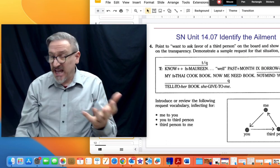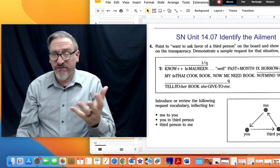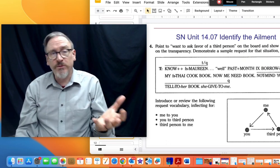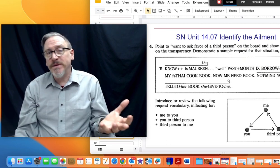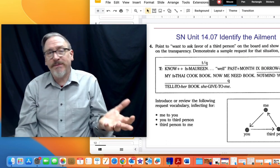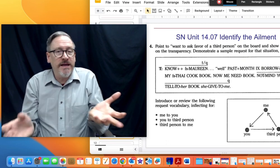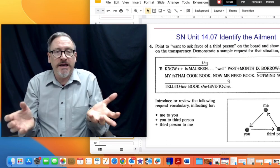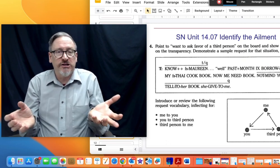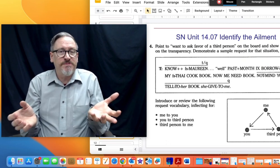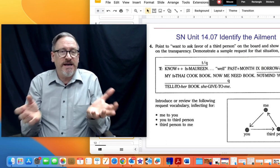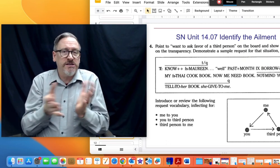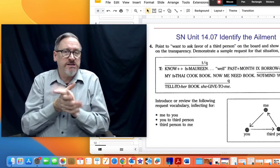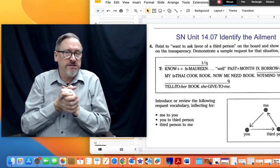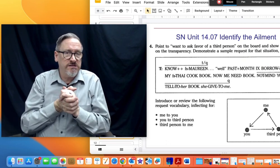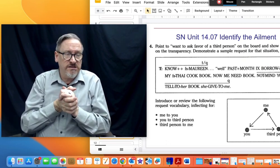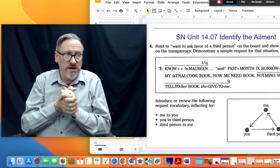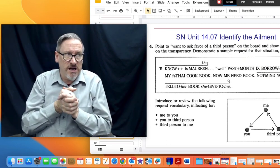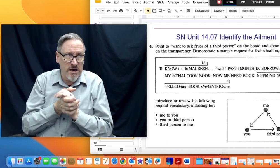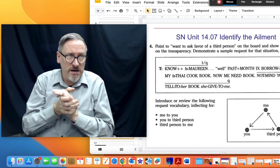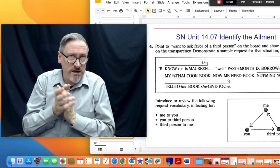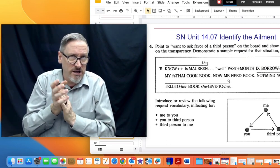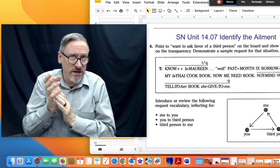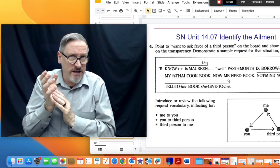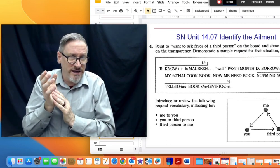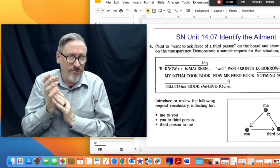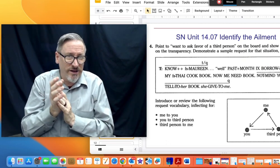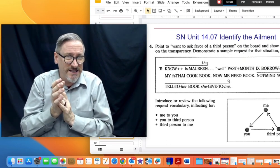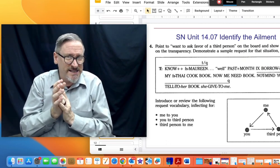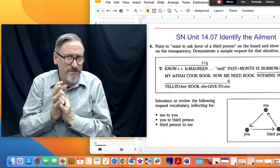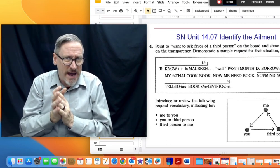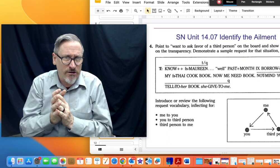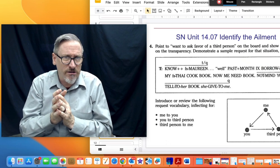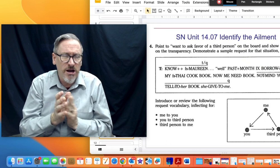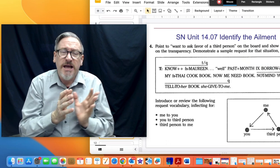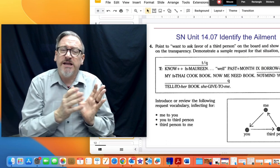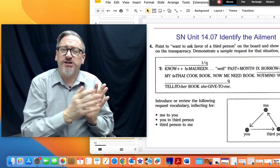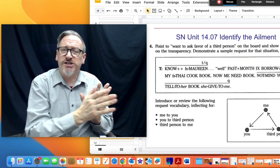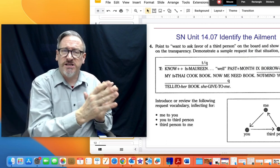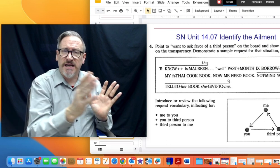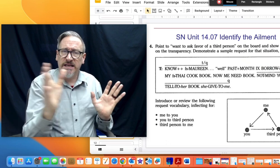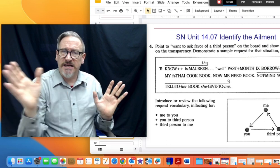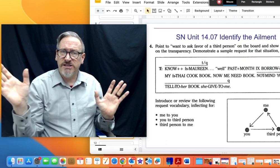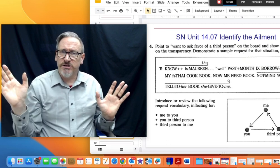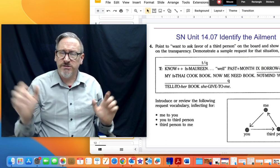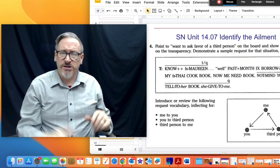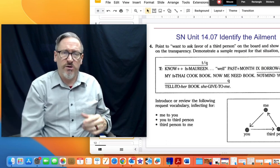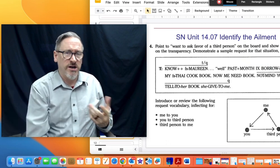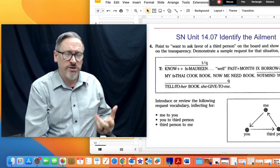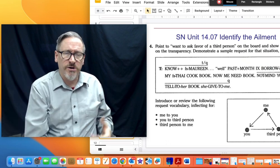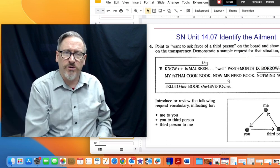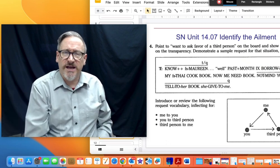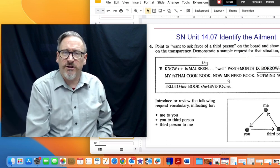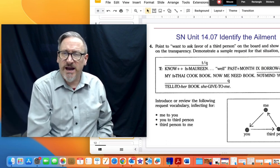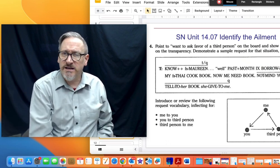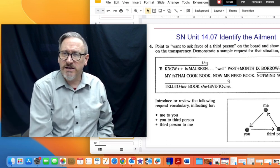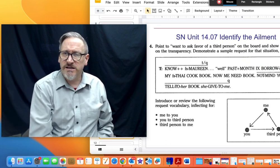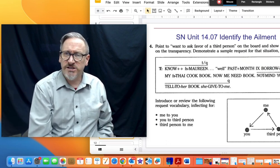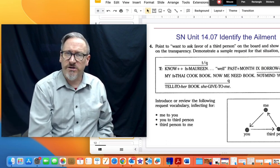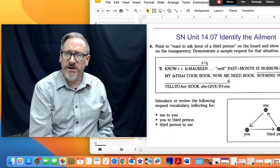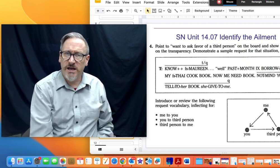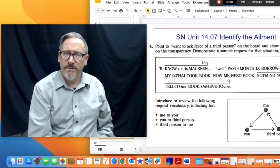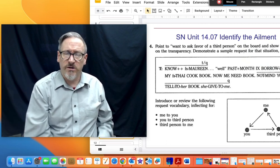If you're manipulating your space, it really doesn't matter. It's just slightly easier. So I just want to put that in your head